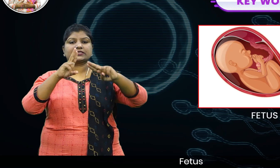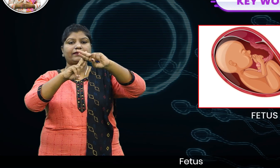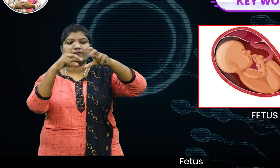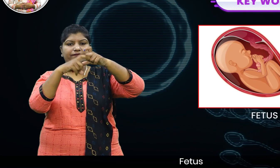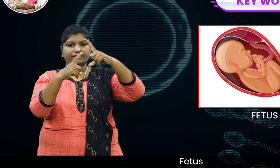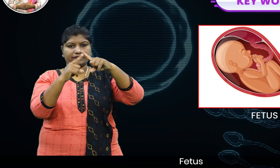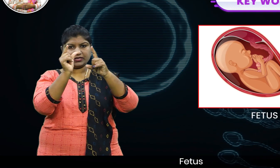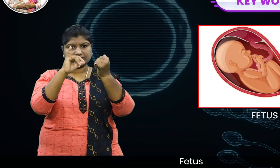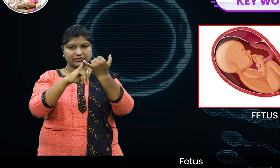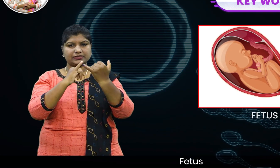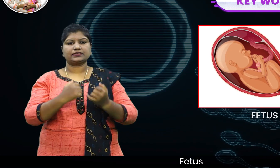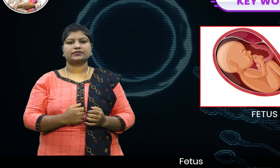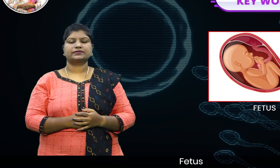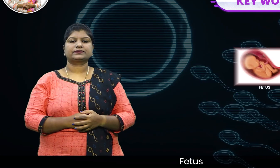fetus,